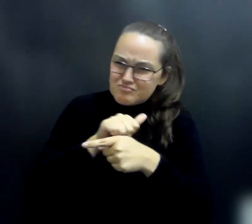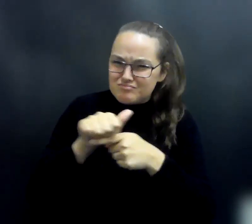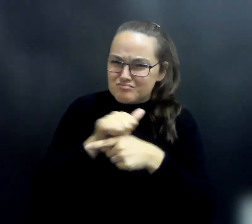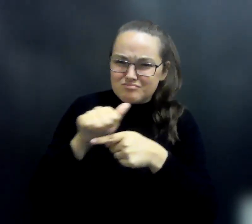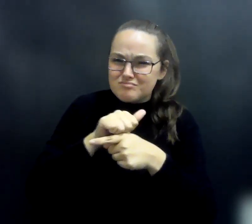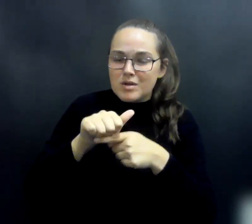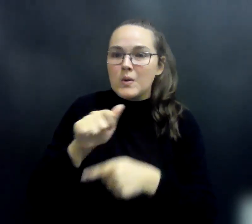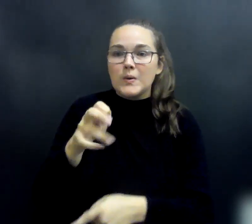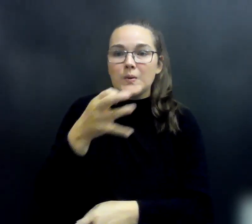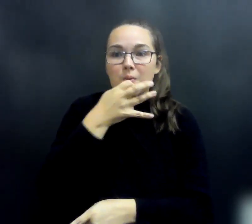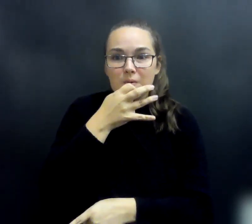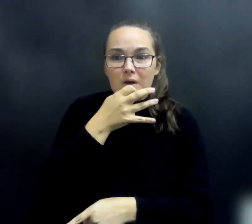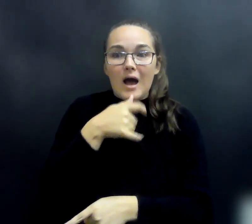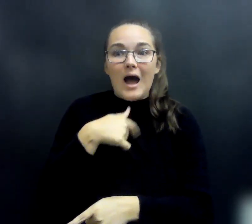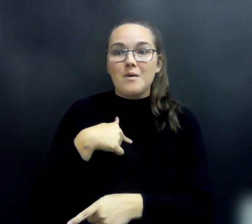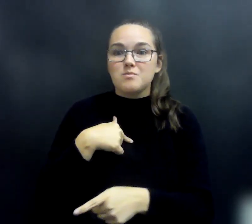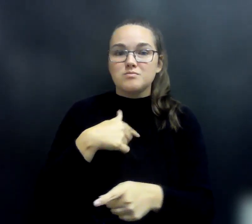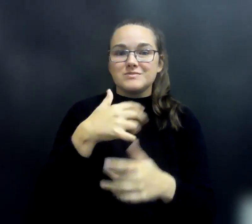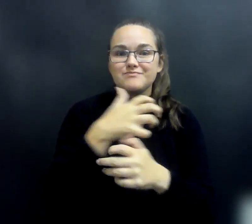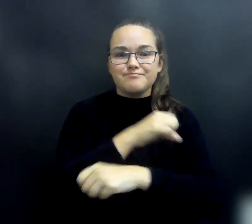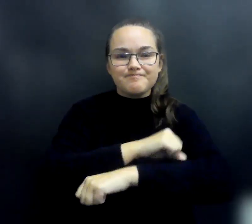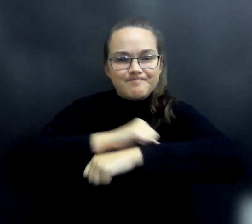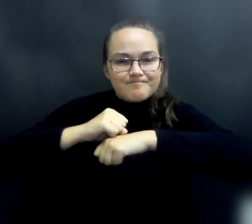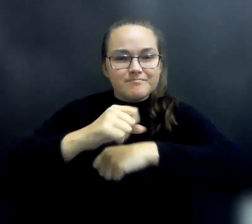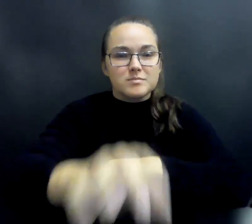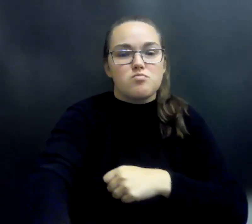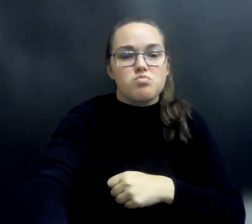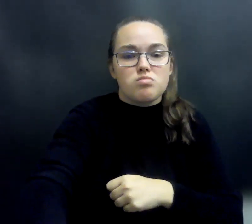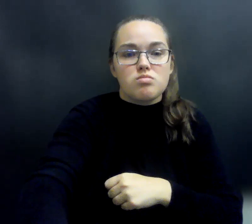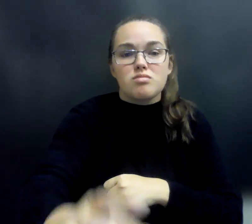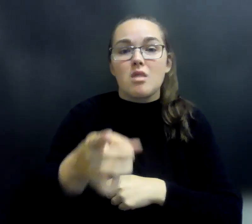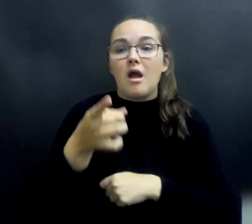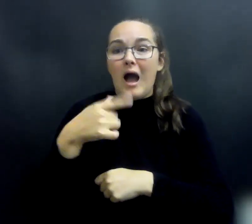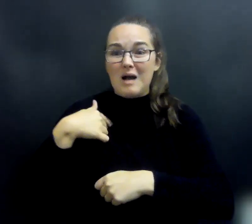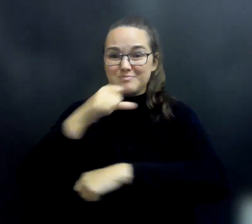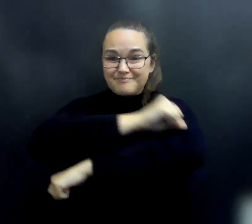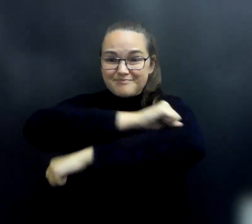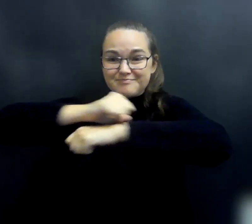I was performing at William's concerts. But as time went on,